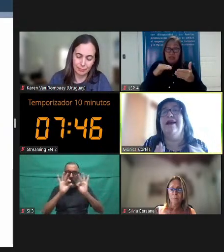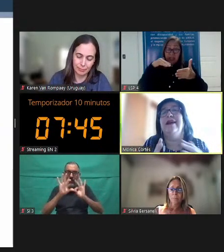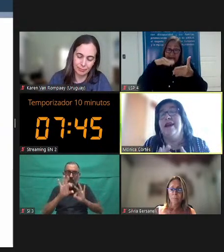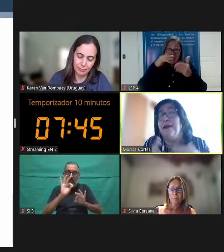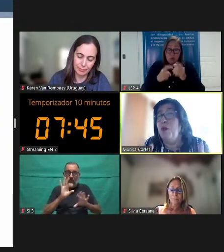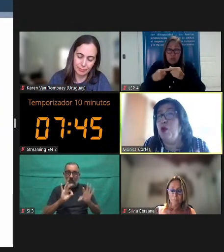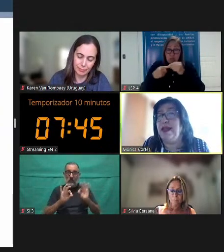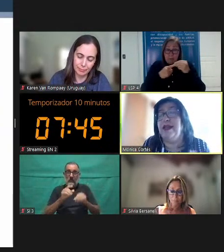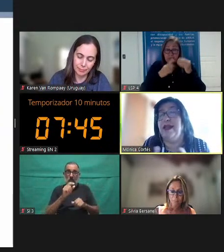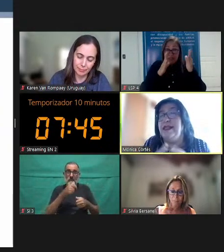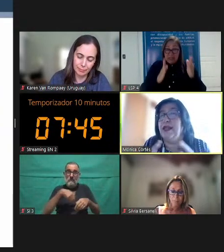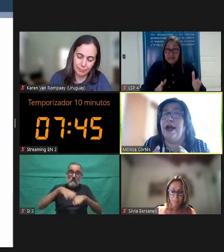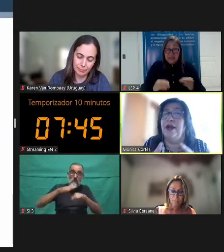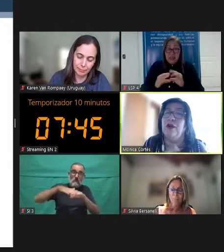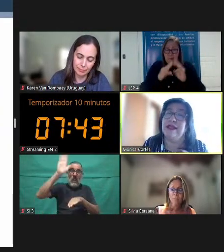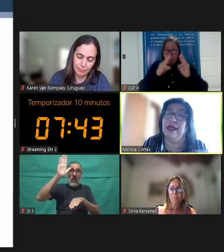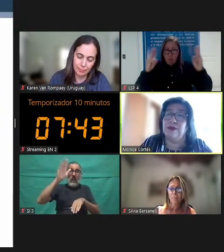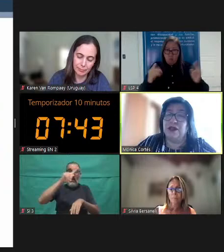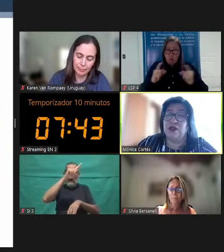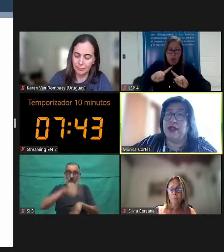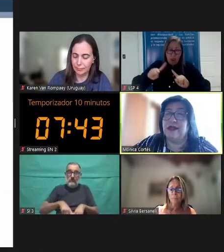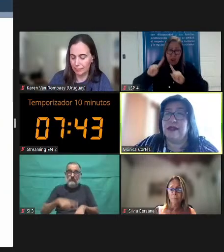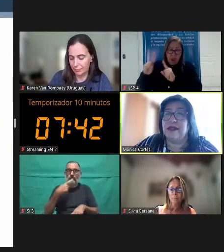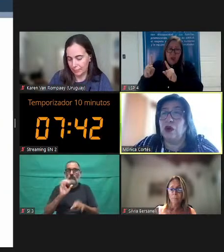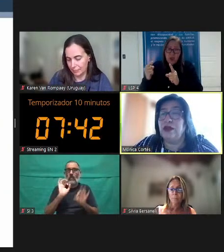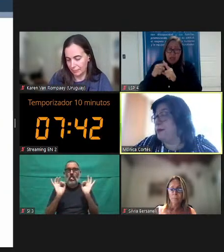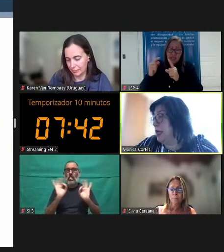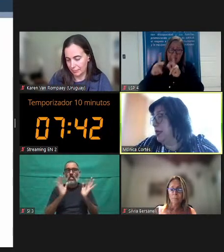system one for specialized education